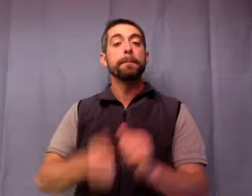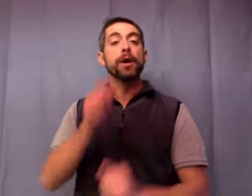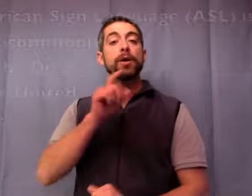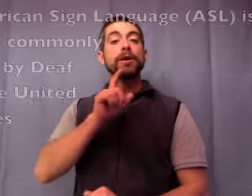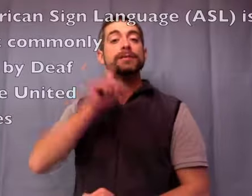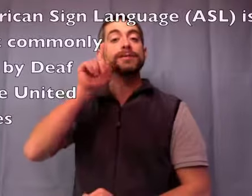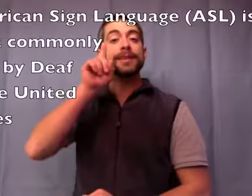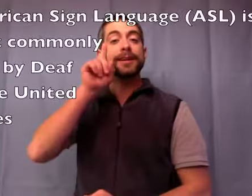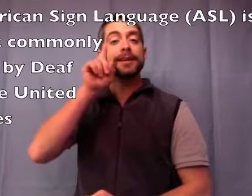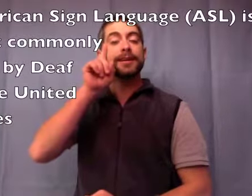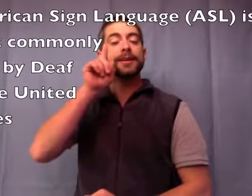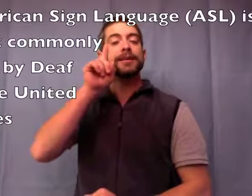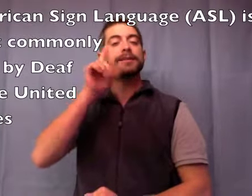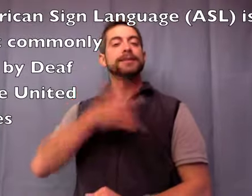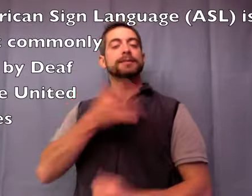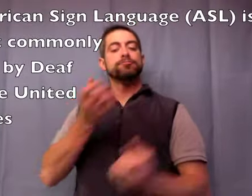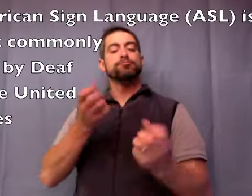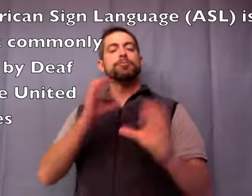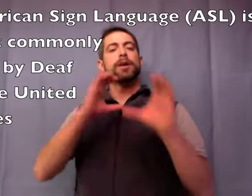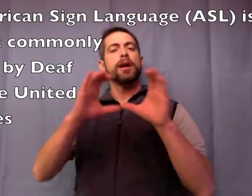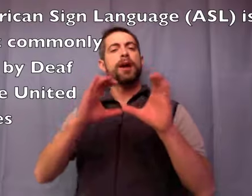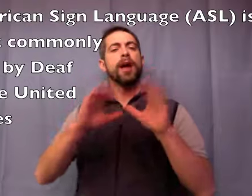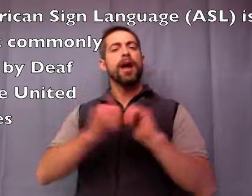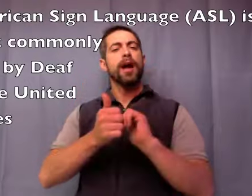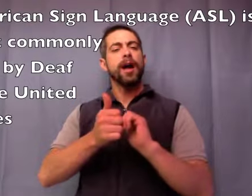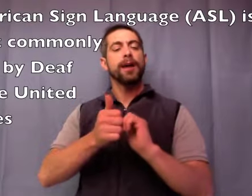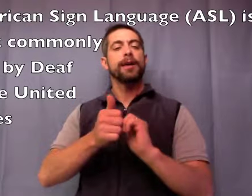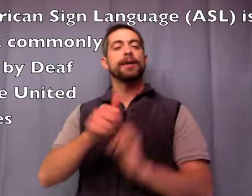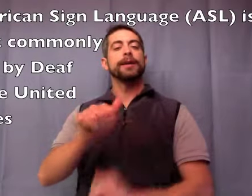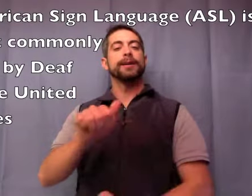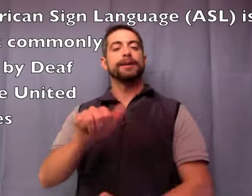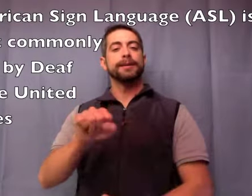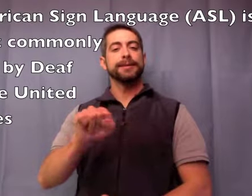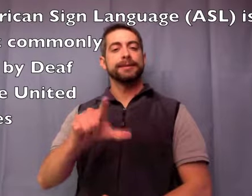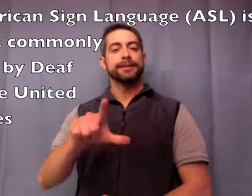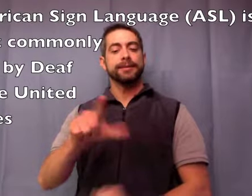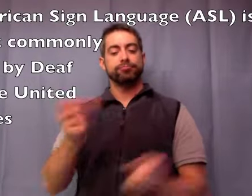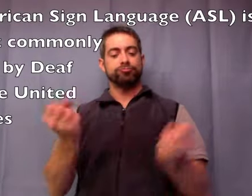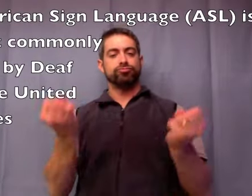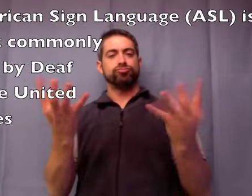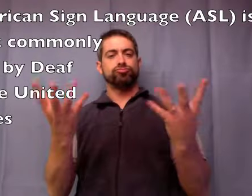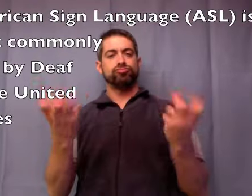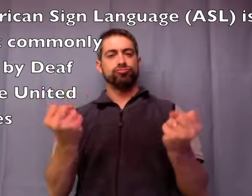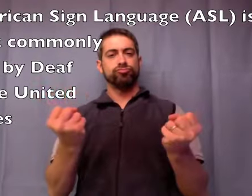known as ASL, as their first language.